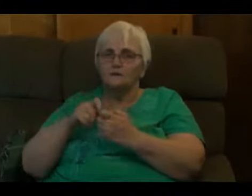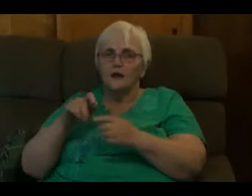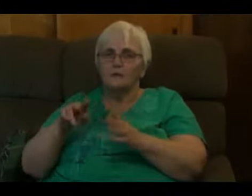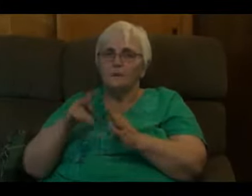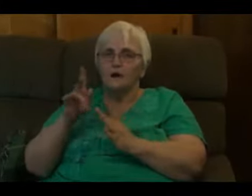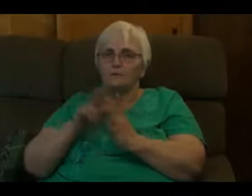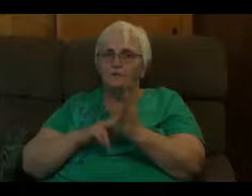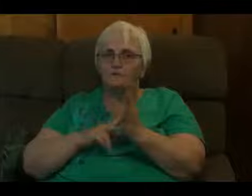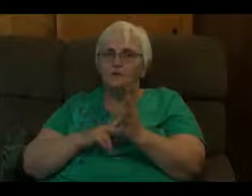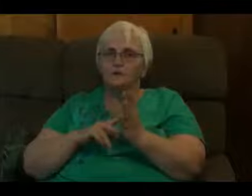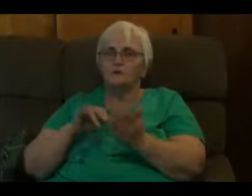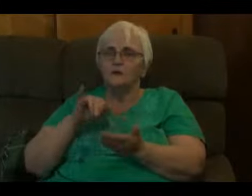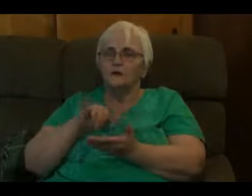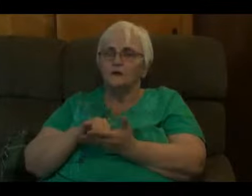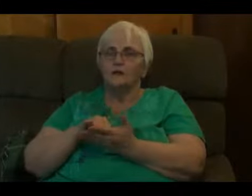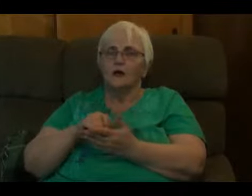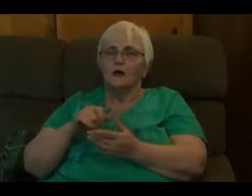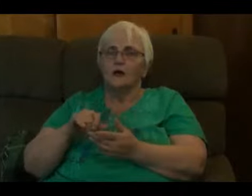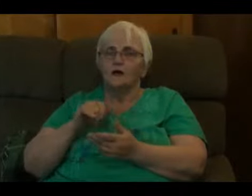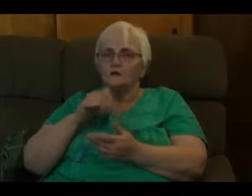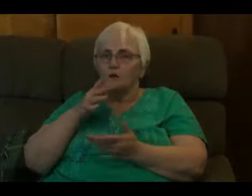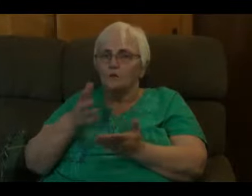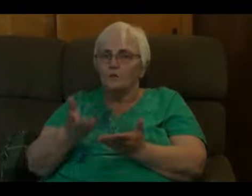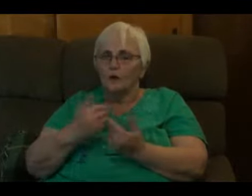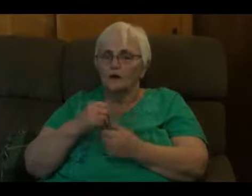that she wanted us to read to her last night.